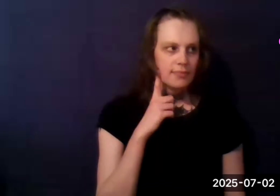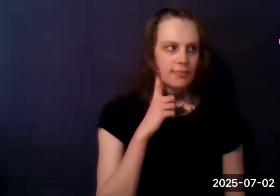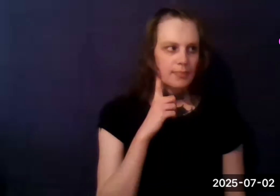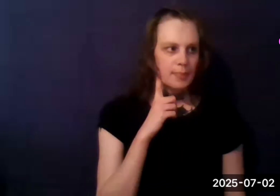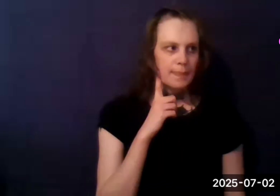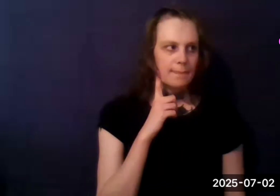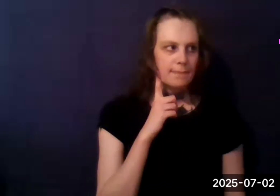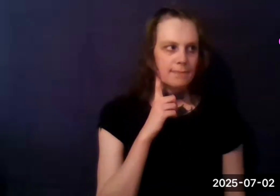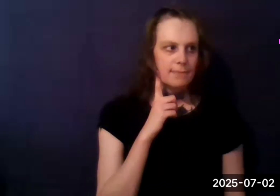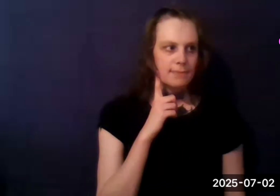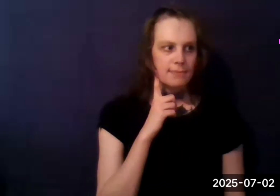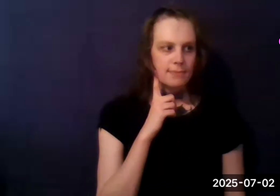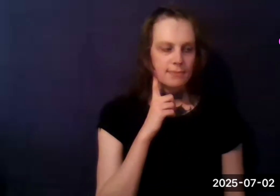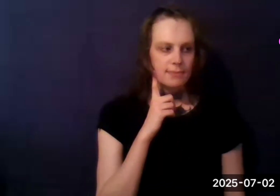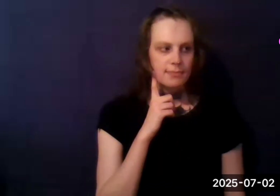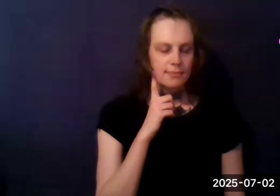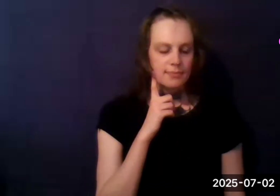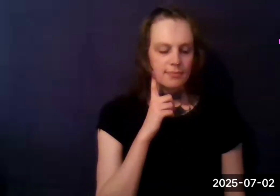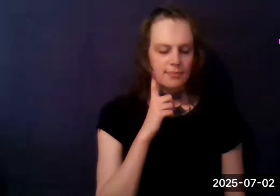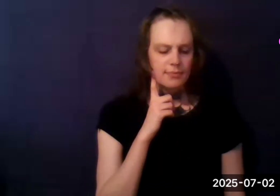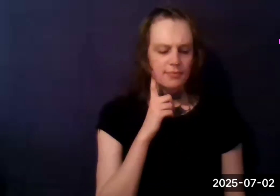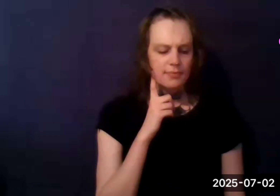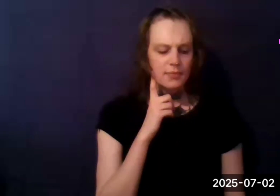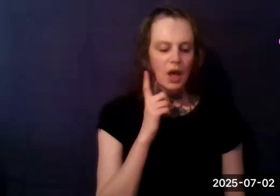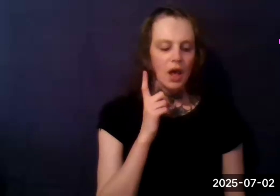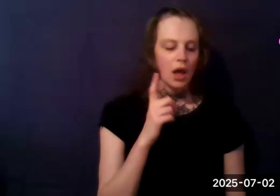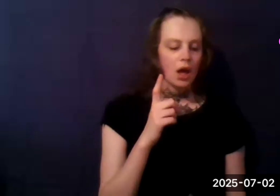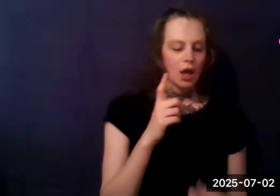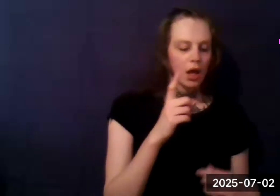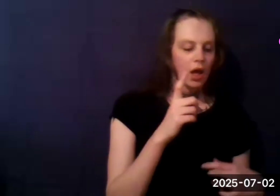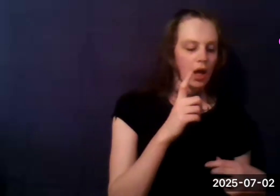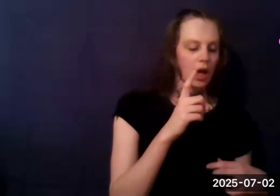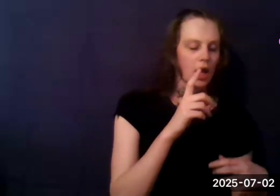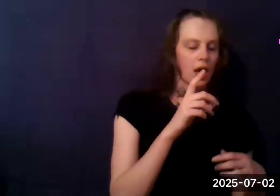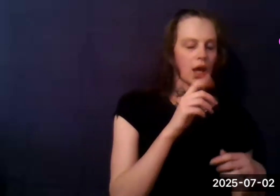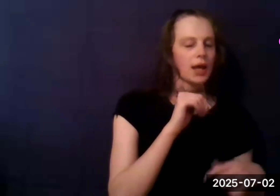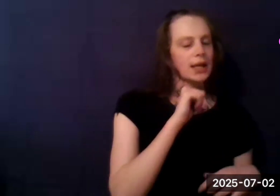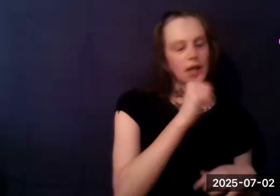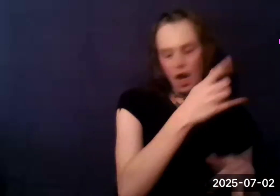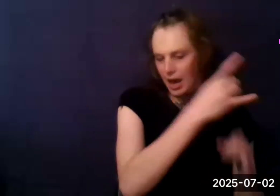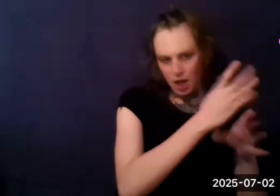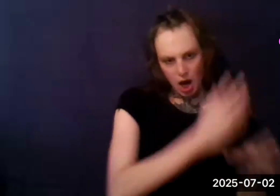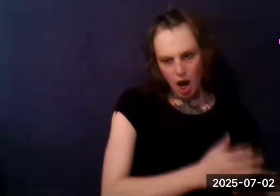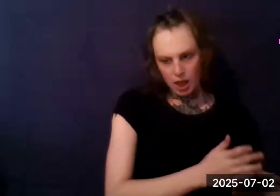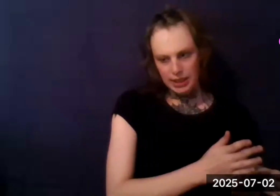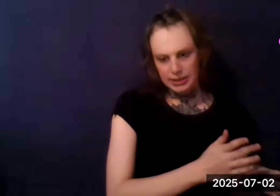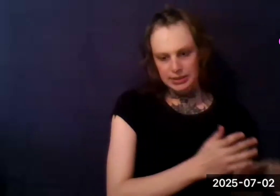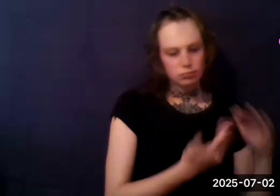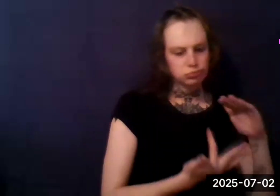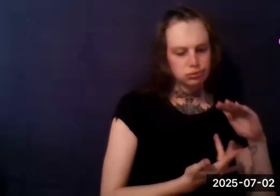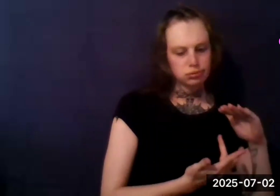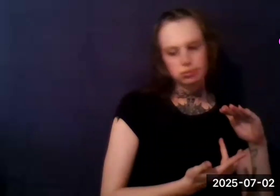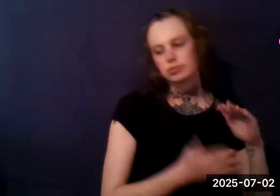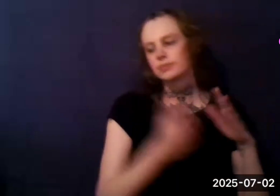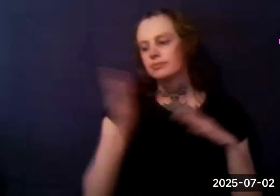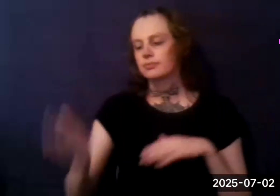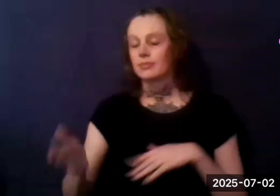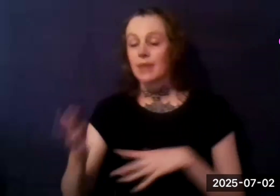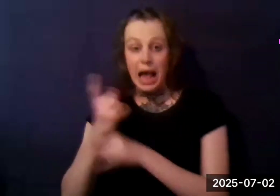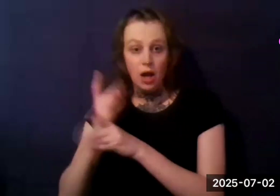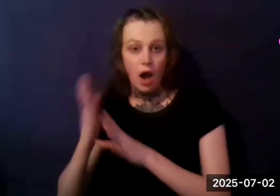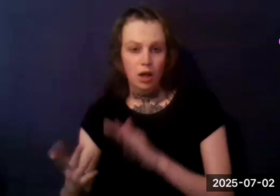do, or like are want to do at least. So that's just one of the like beautiful things I found in my